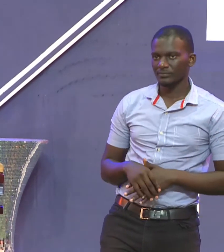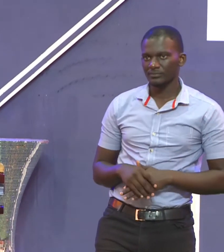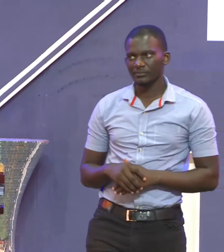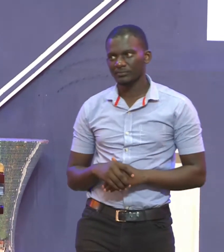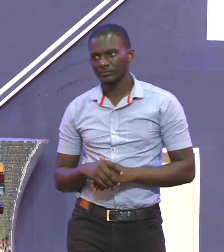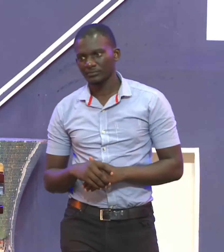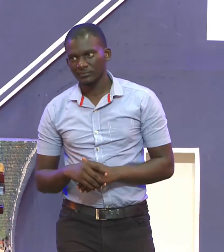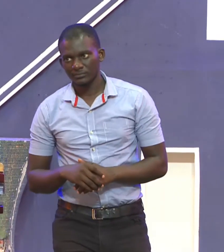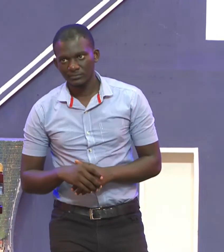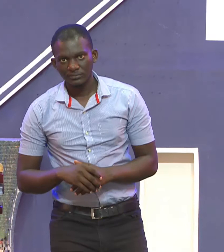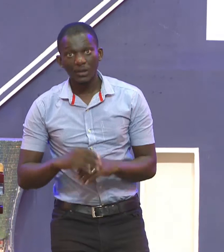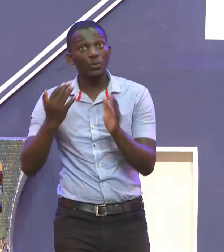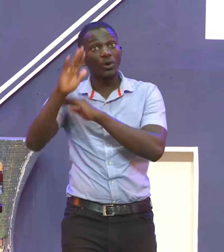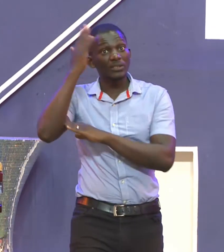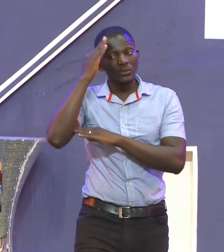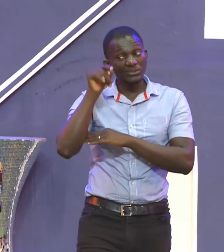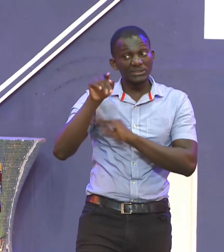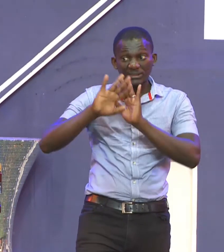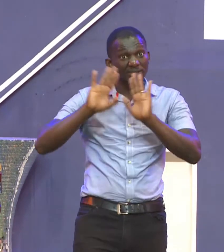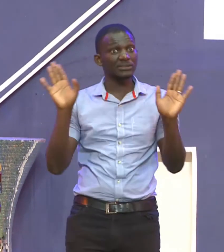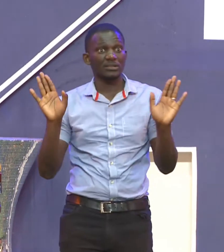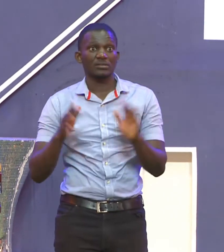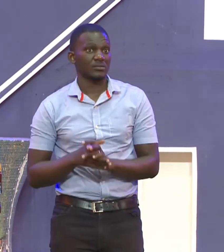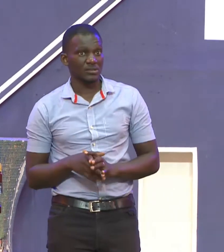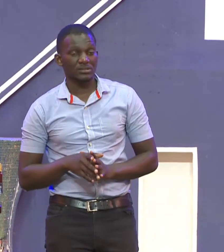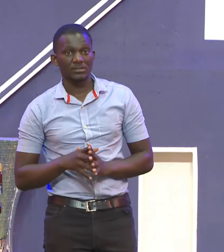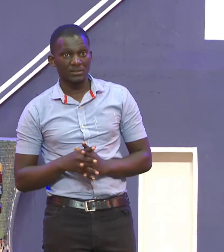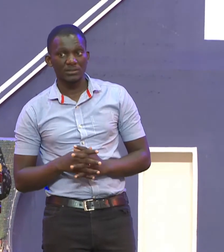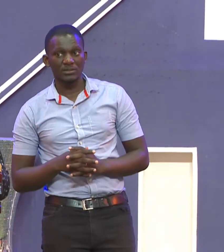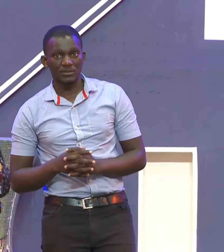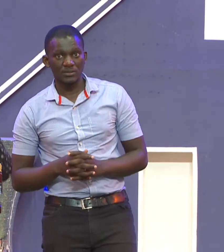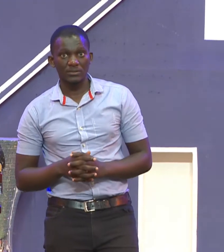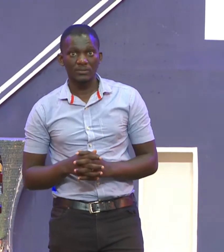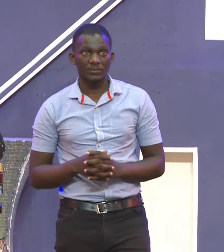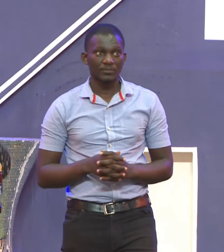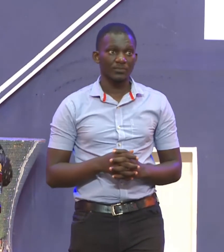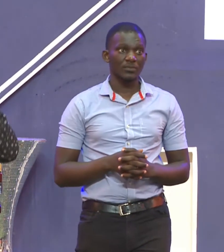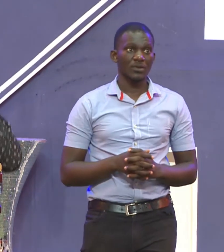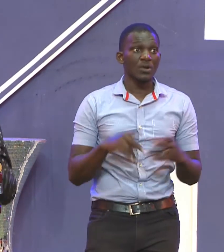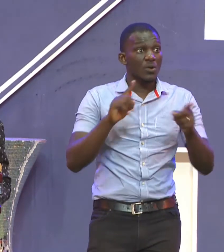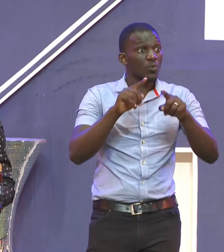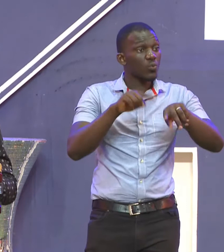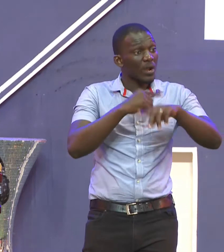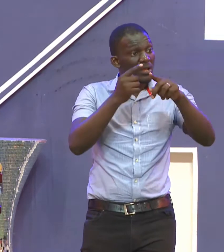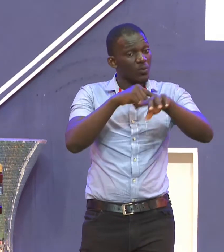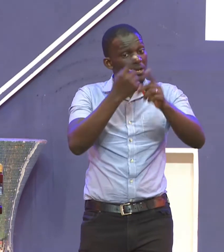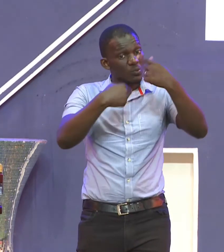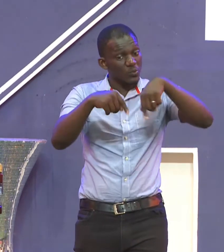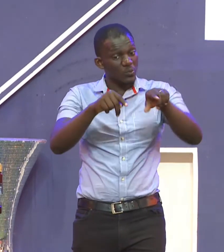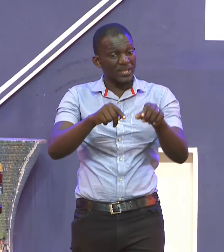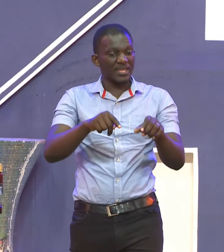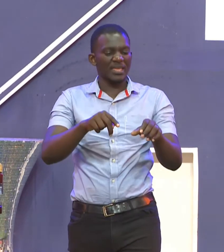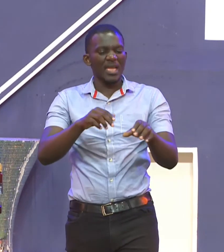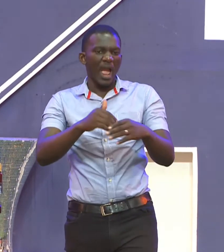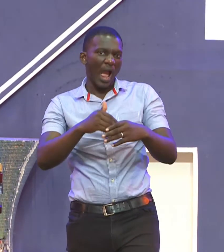and God. Kino Mukama akimanyi bulungi. Here the Lord knows this very well. Yetukoma okubeera ebweru w'okubeerawo okwe, that the more we